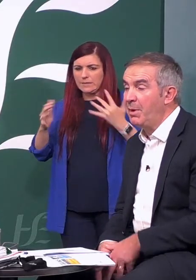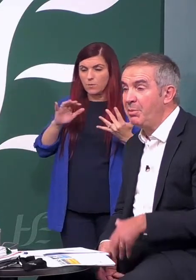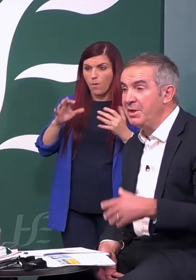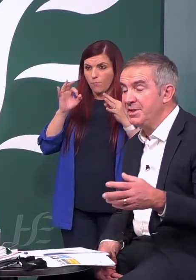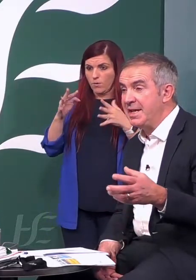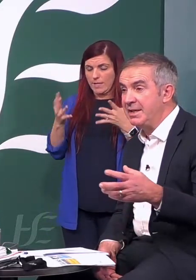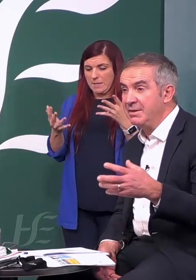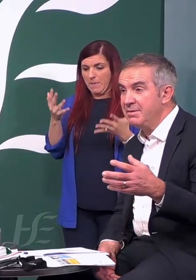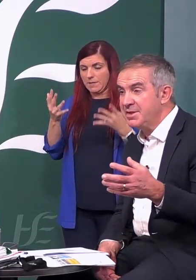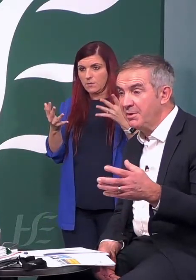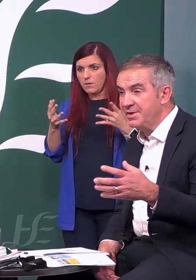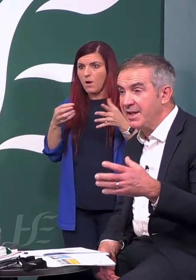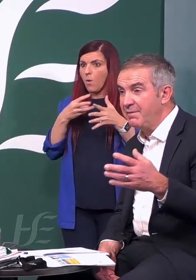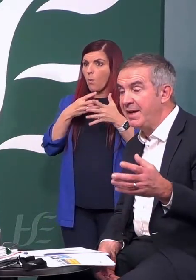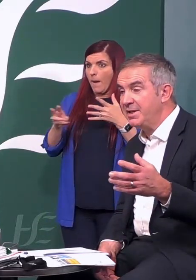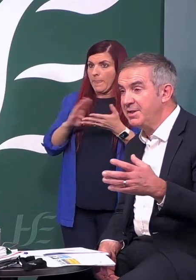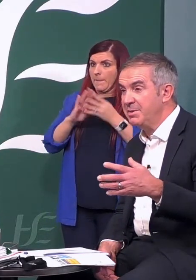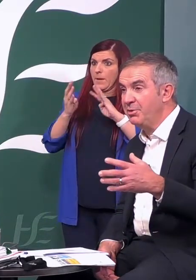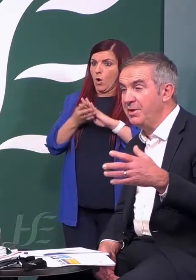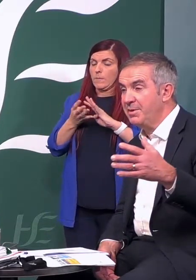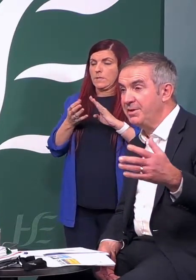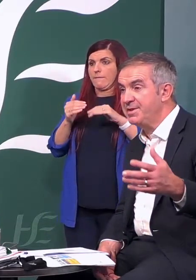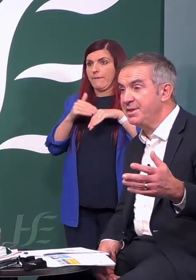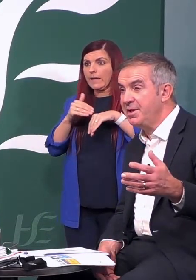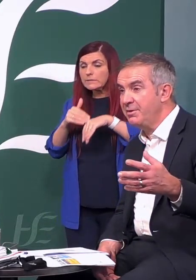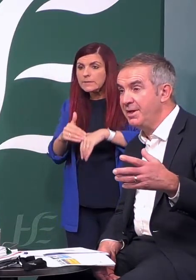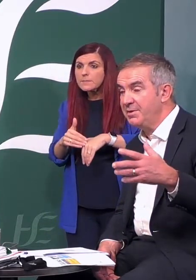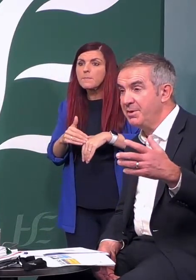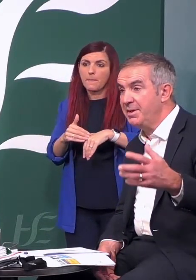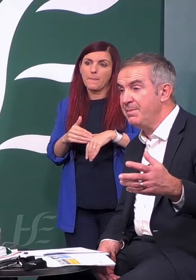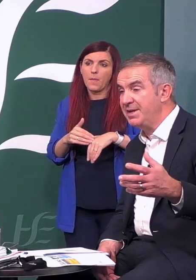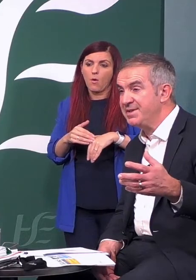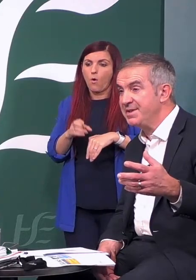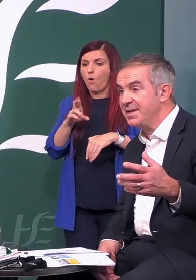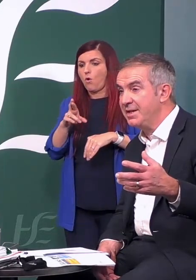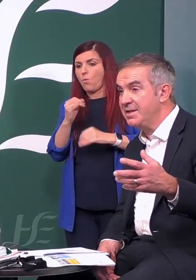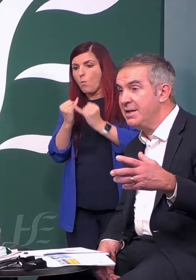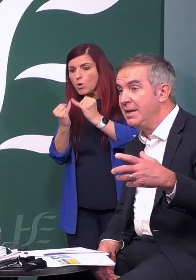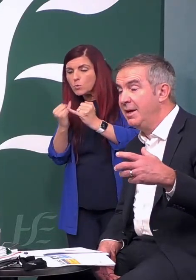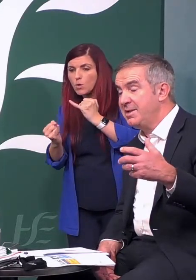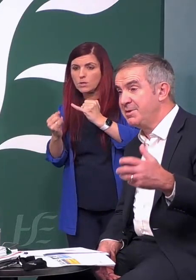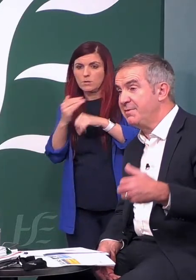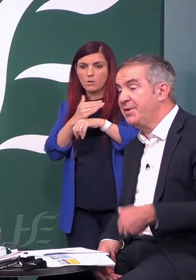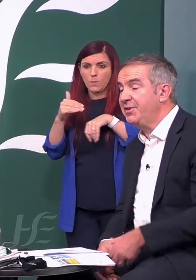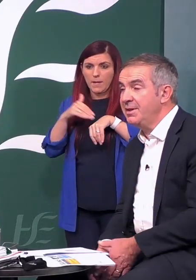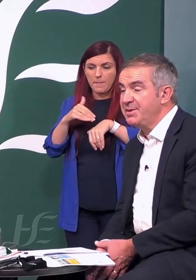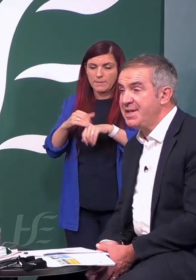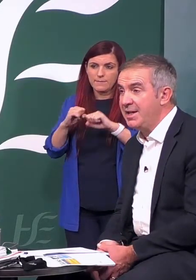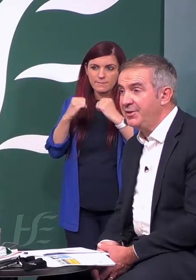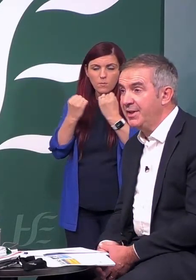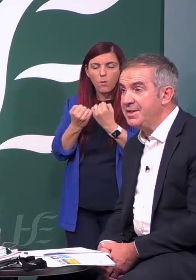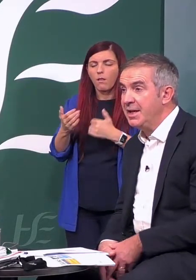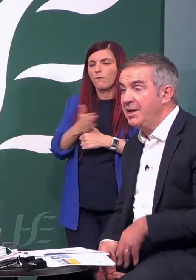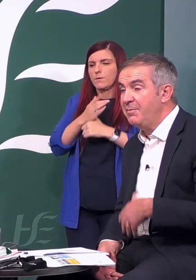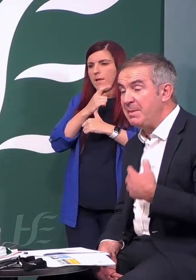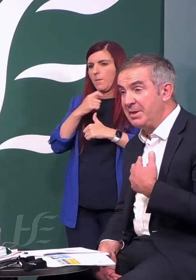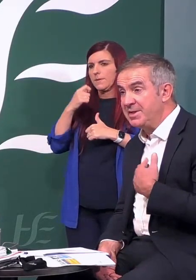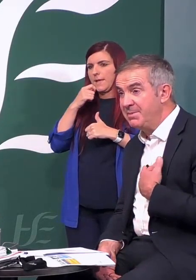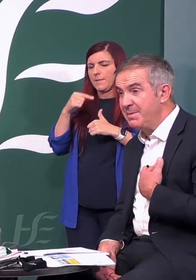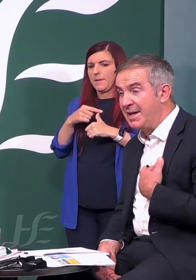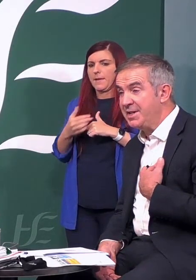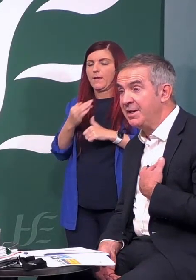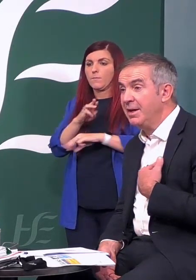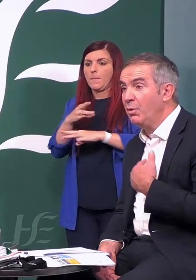suppose, at what point does that service get affected to the point where it's deteriorated, where it impacts on society? I suppose the first thing I would say is that if